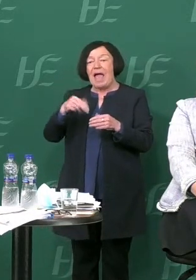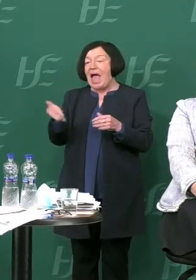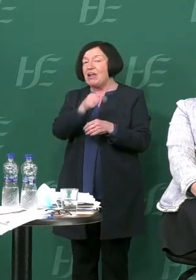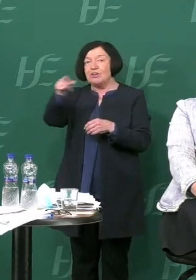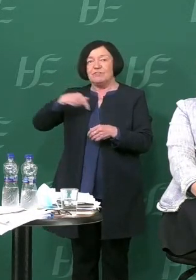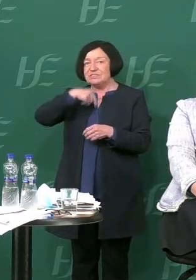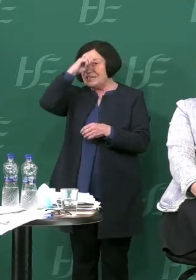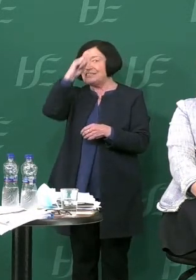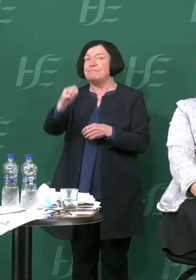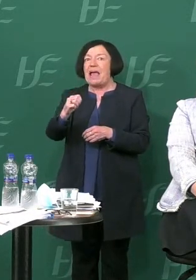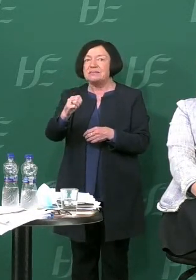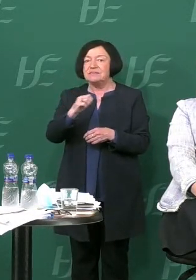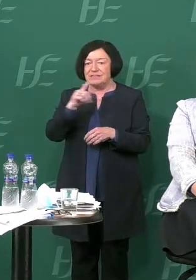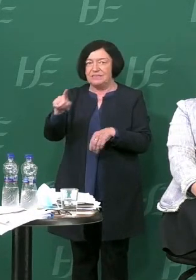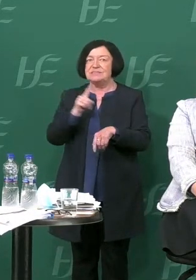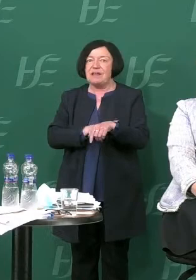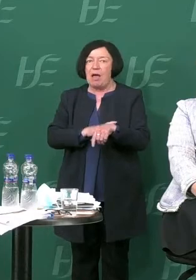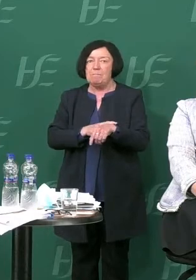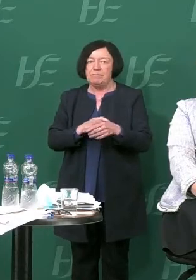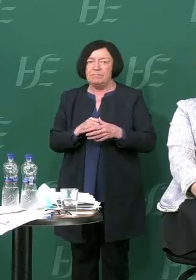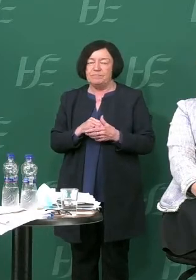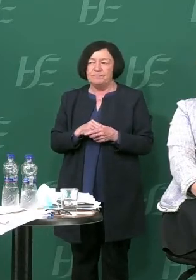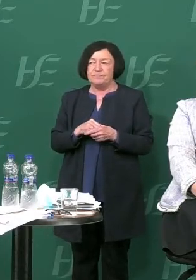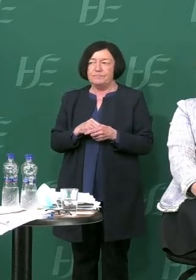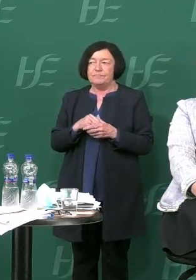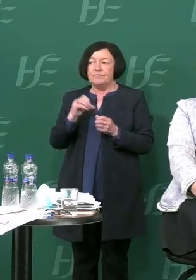us expected we would be at this point in time.